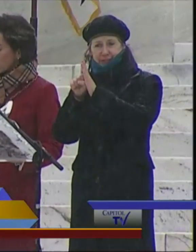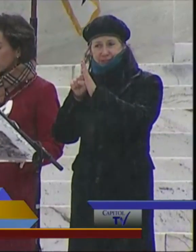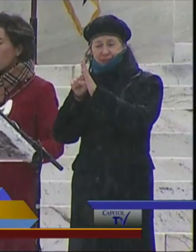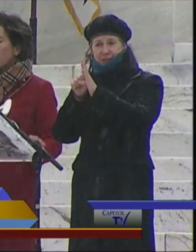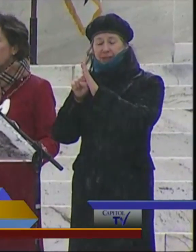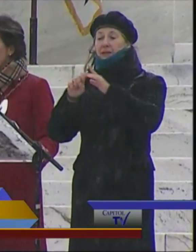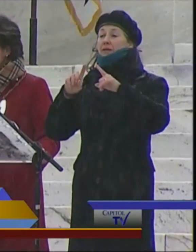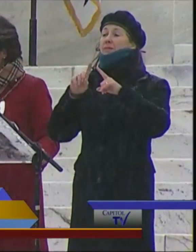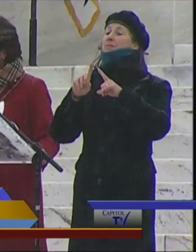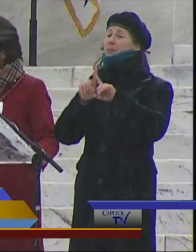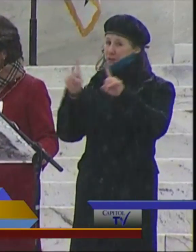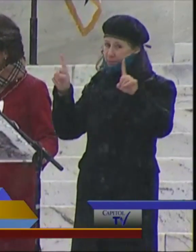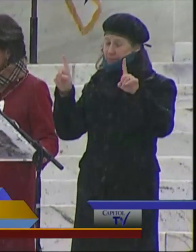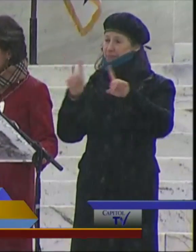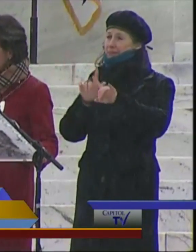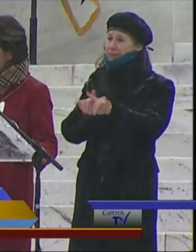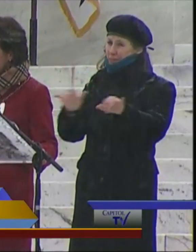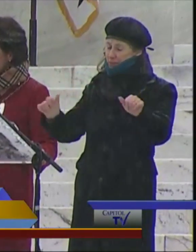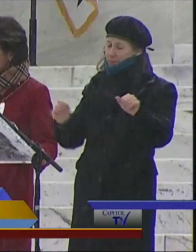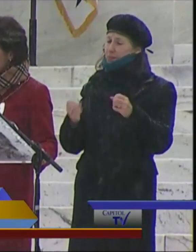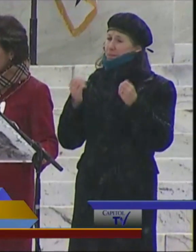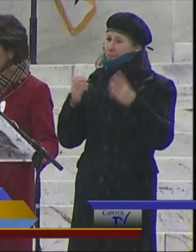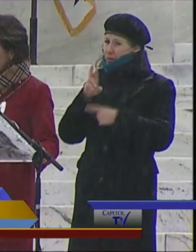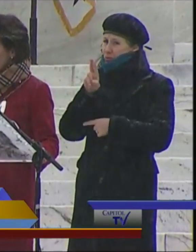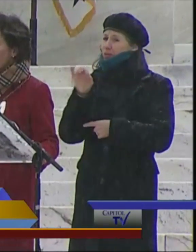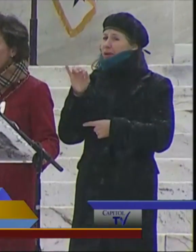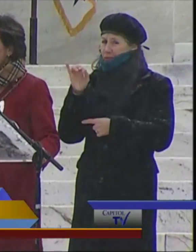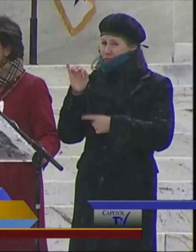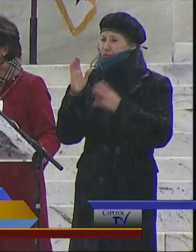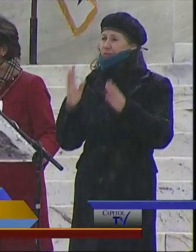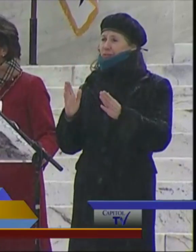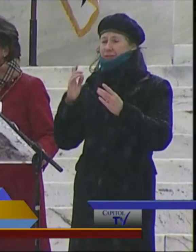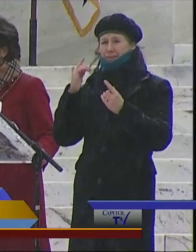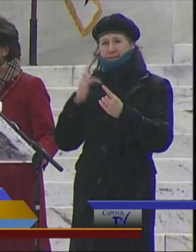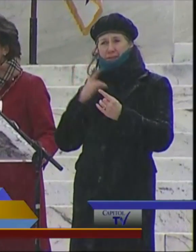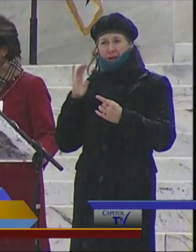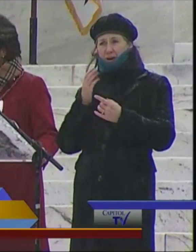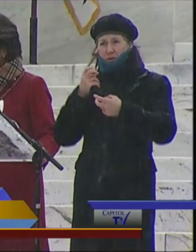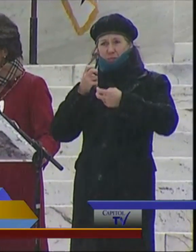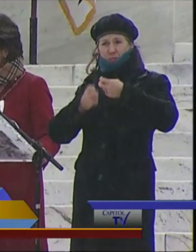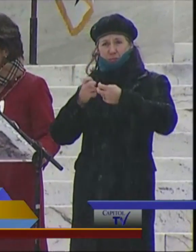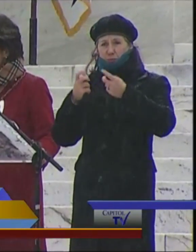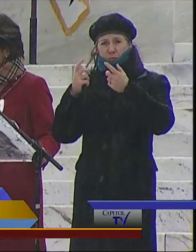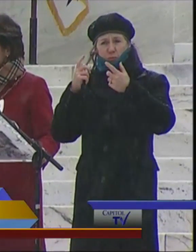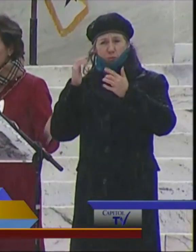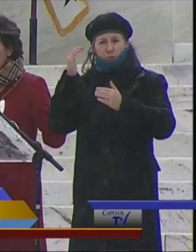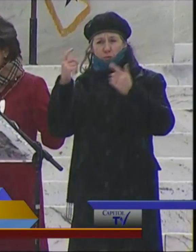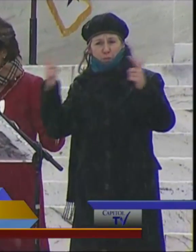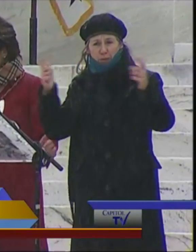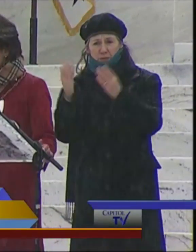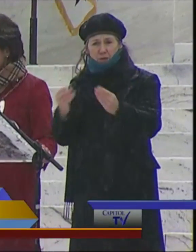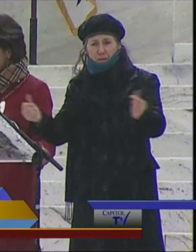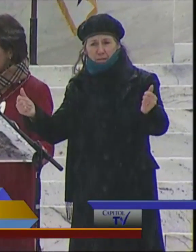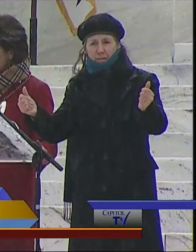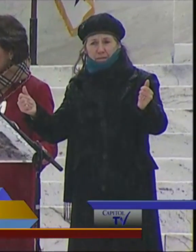is a growing belief held by too many Rhode Islanders that our problems are just too big to solve, that there's nothing we